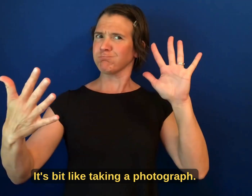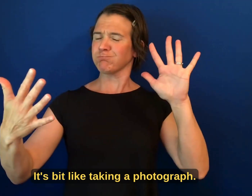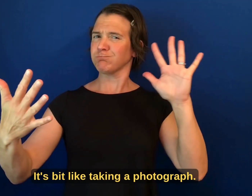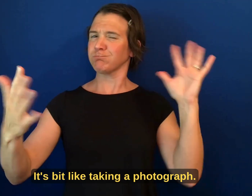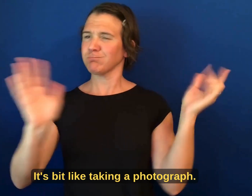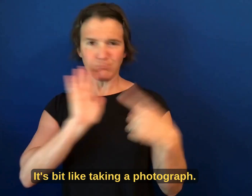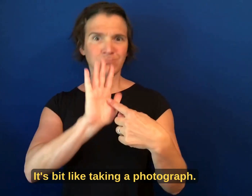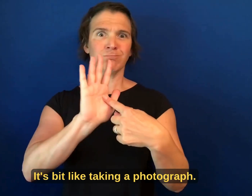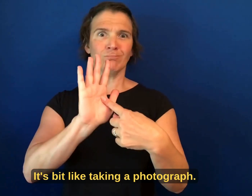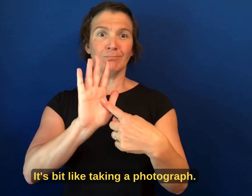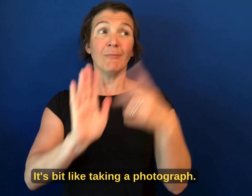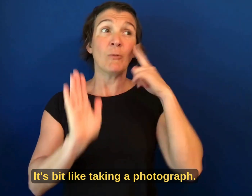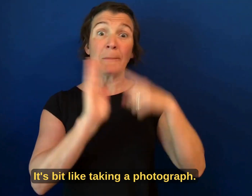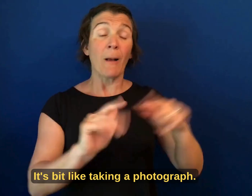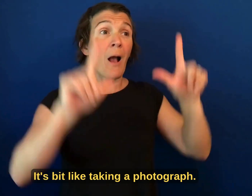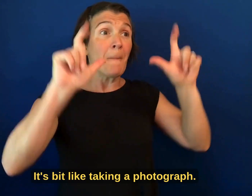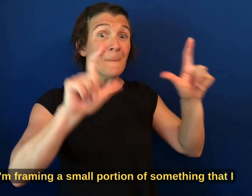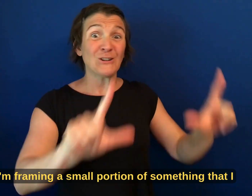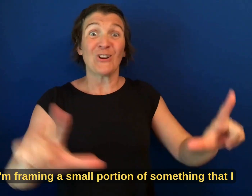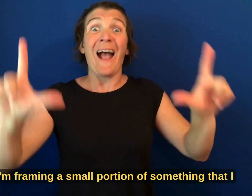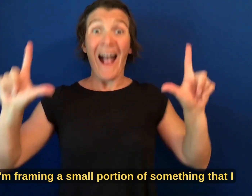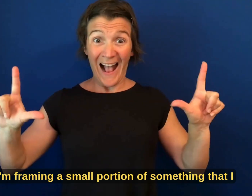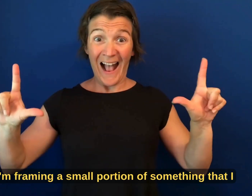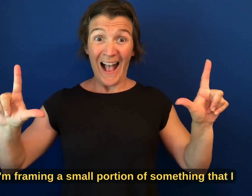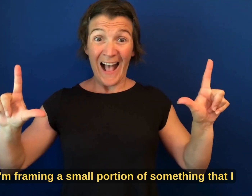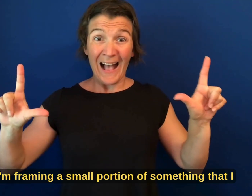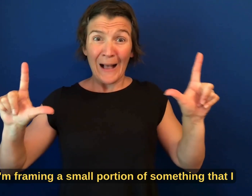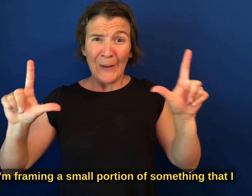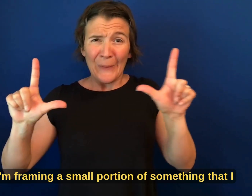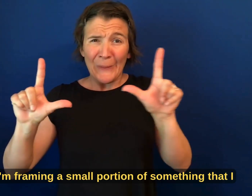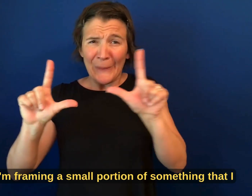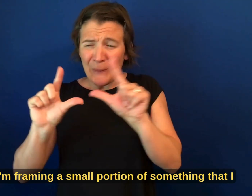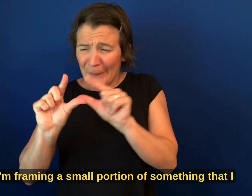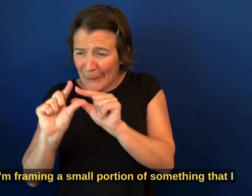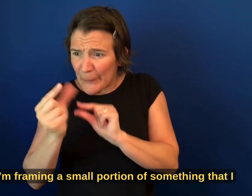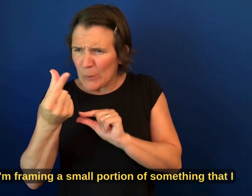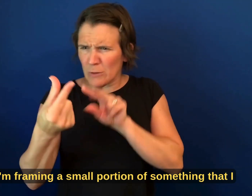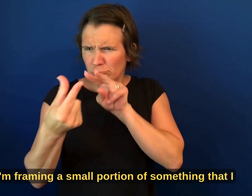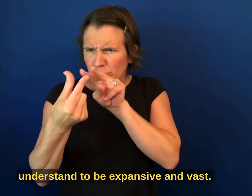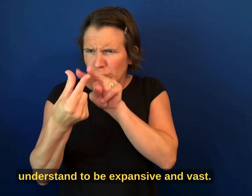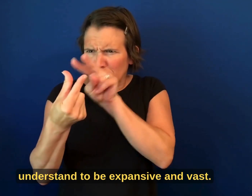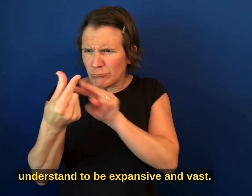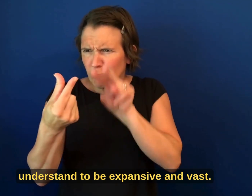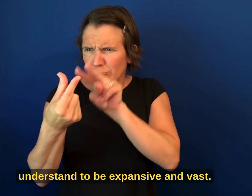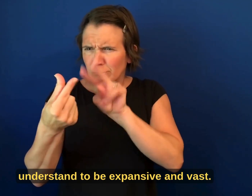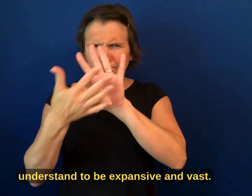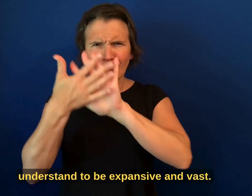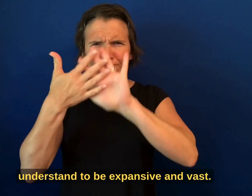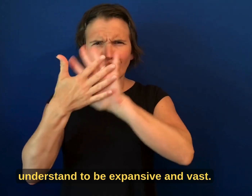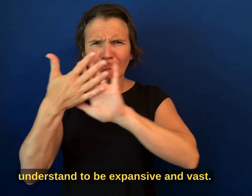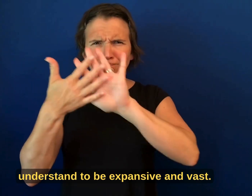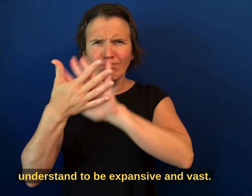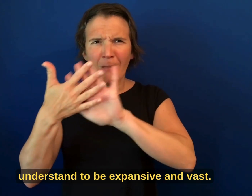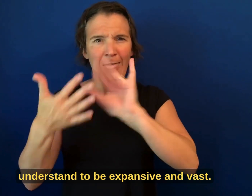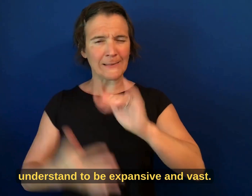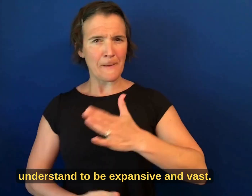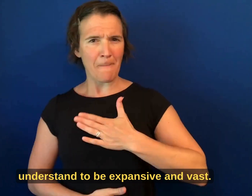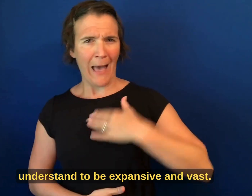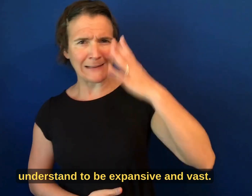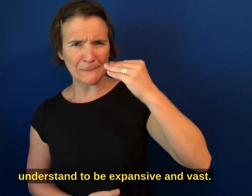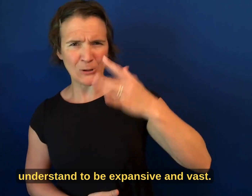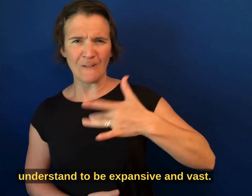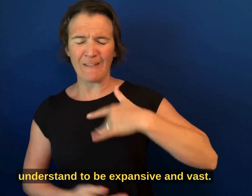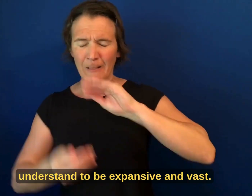like taking a photograph. I'm framing a small portion of something that I understand to be expansive